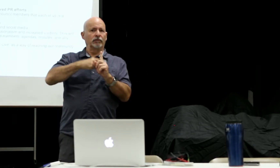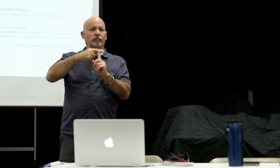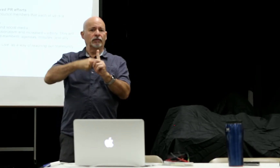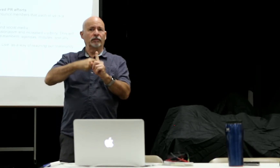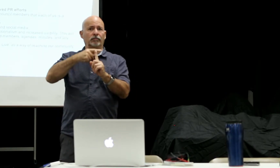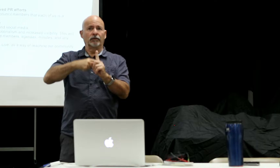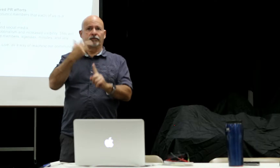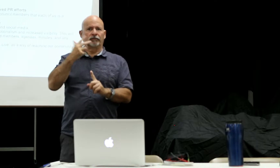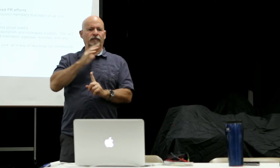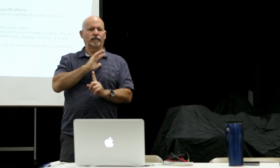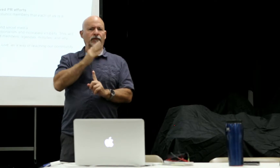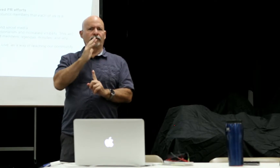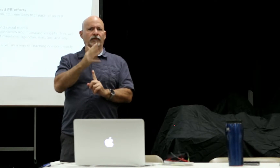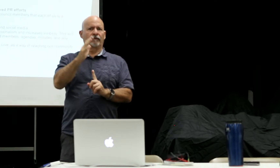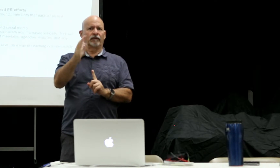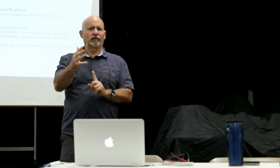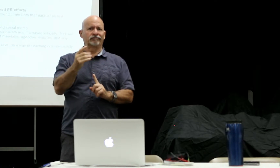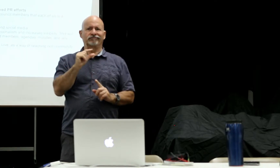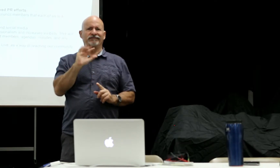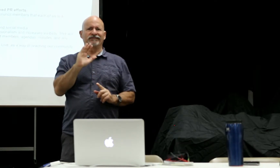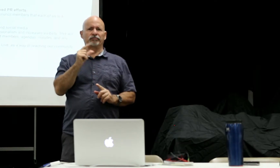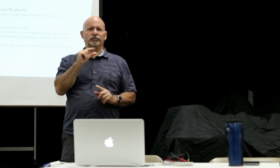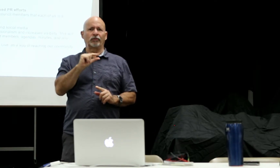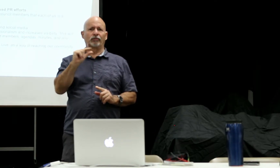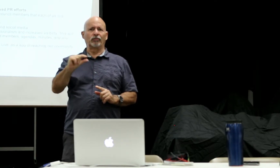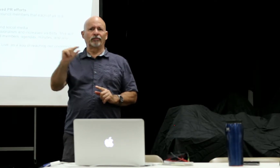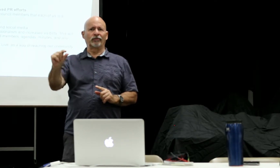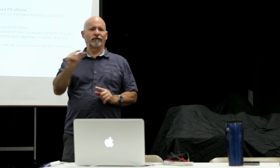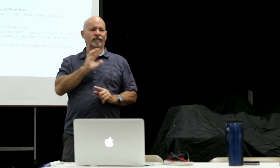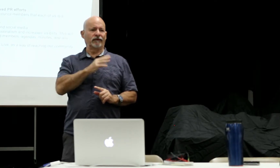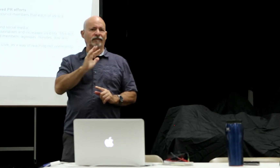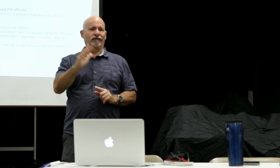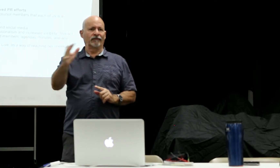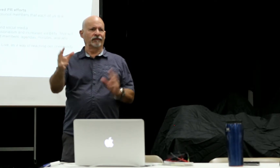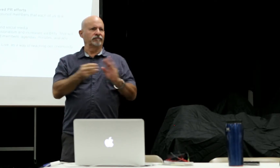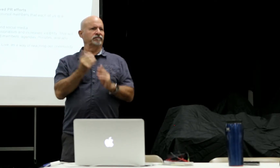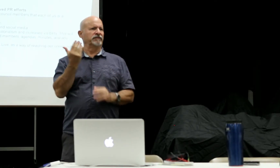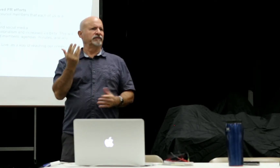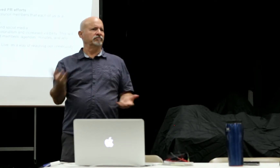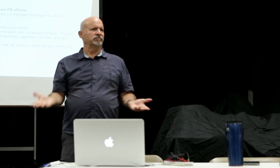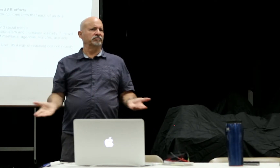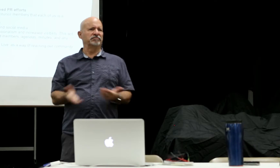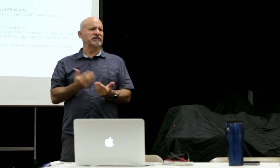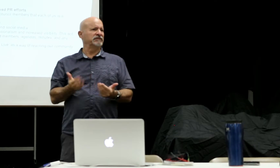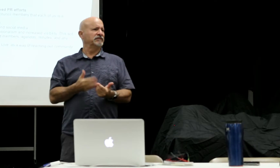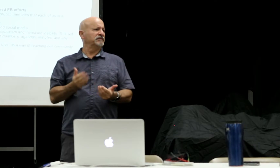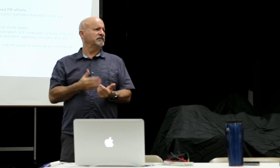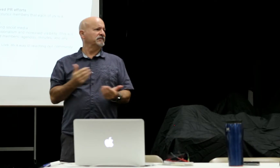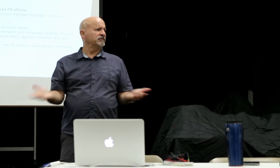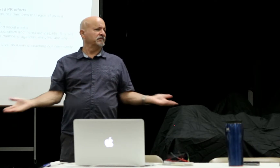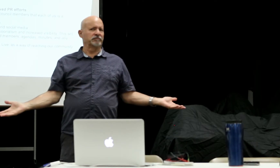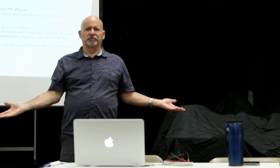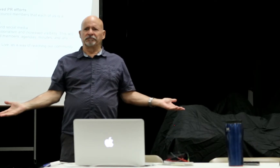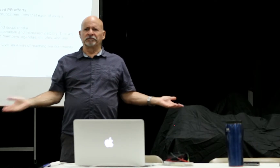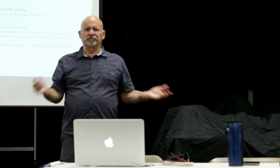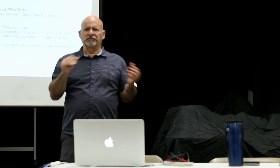lot, but again, if you're able to save $5 for 3 months, that would pay for your ticket. So it